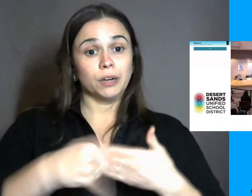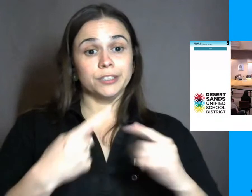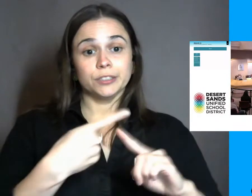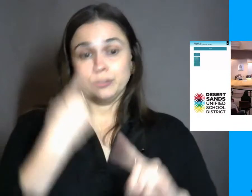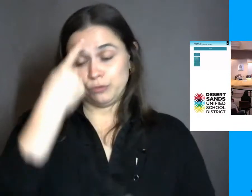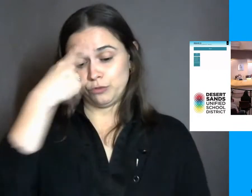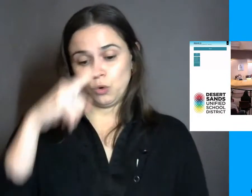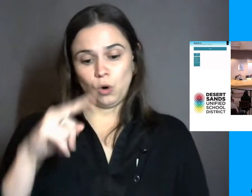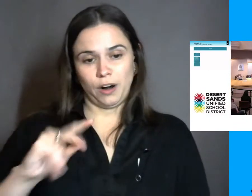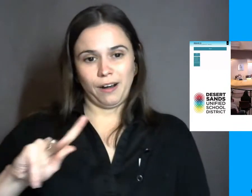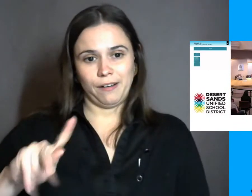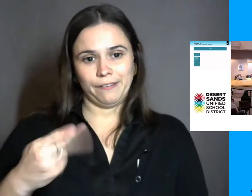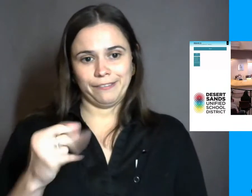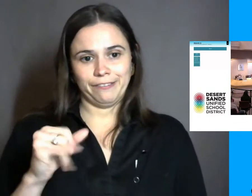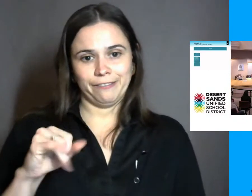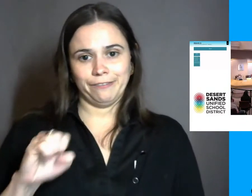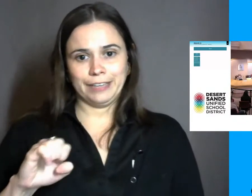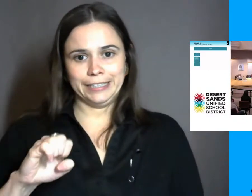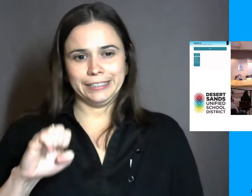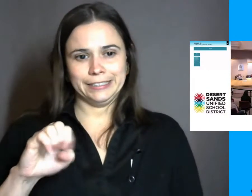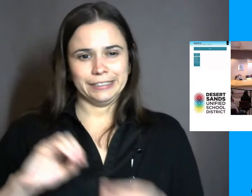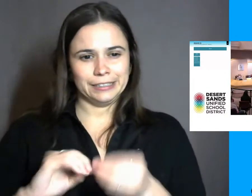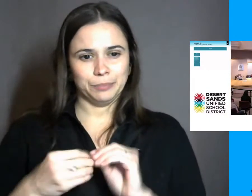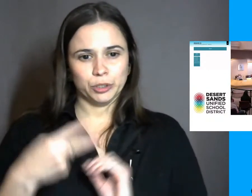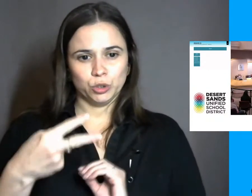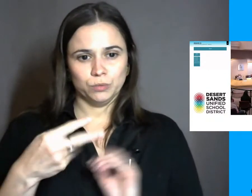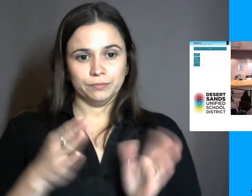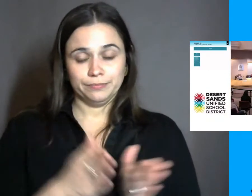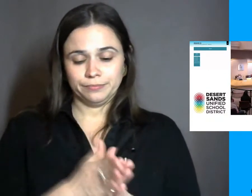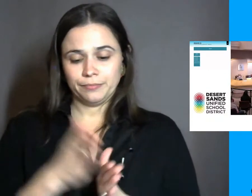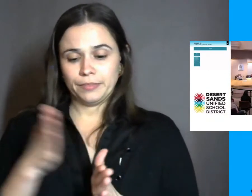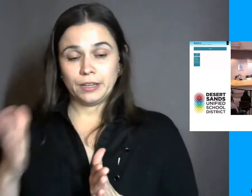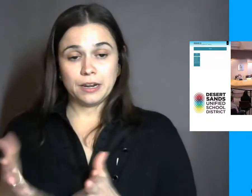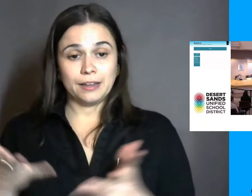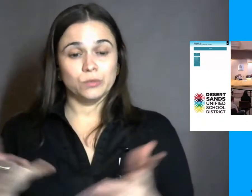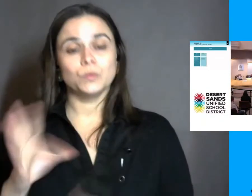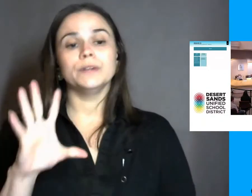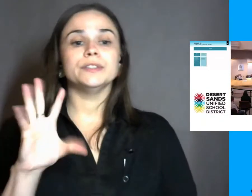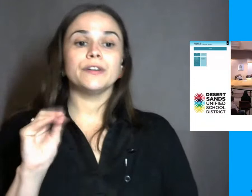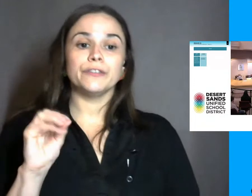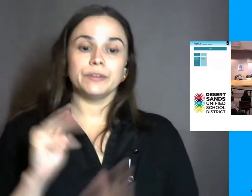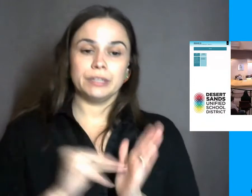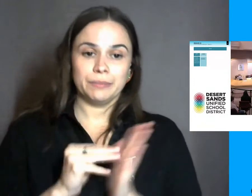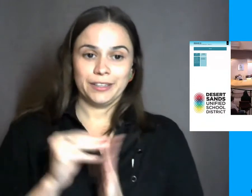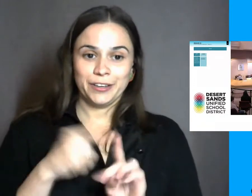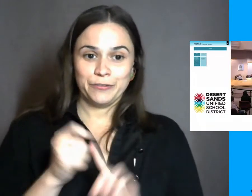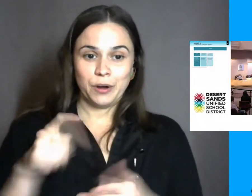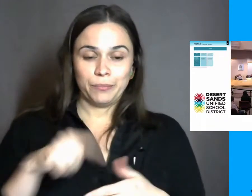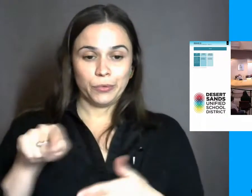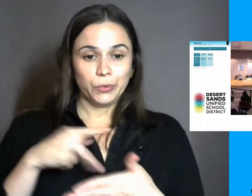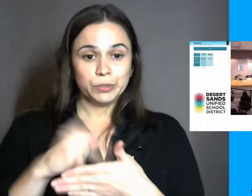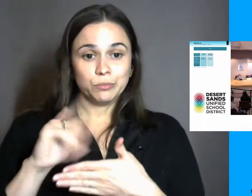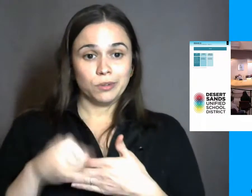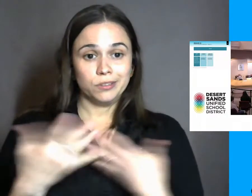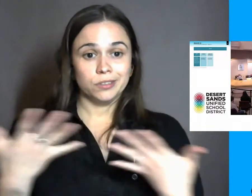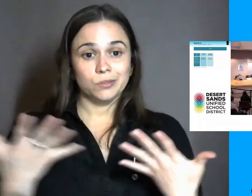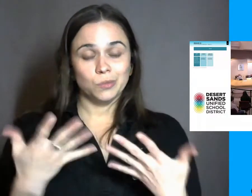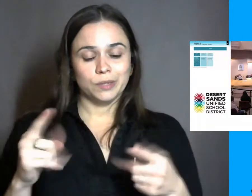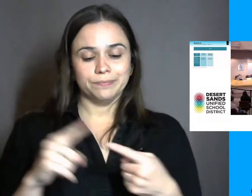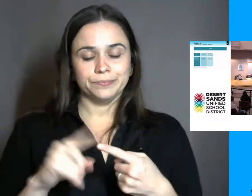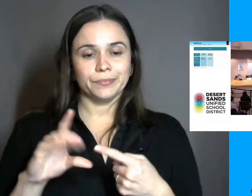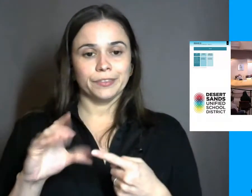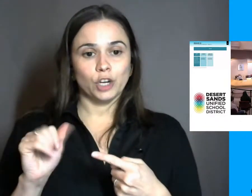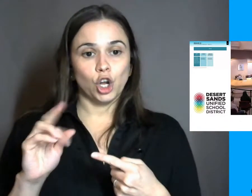exception, as I mentioned, Madison. Next was the $50 million. Out of those projects, we have Carter and Truman. And